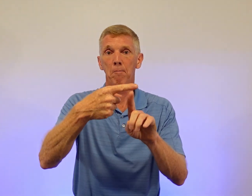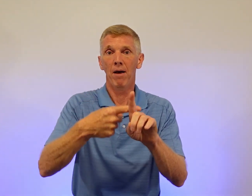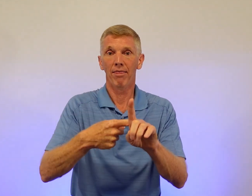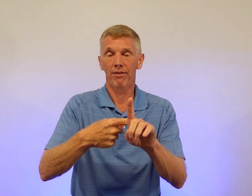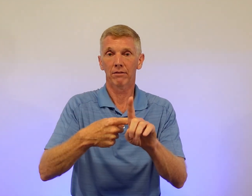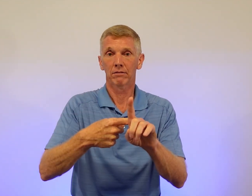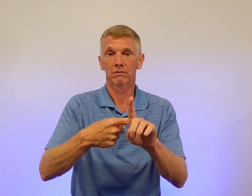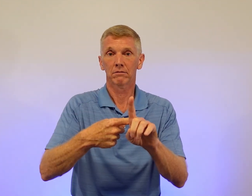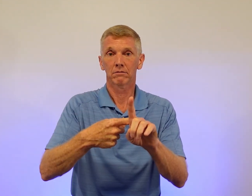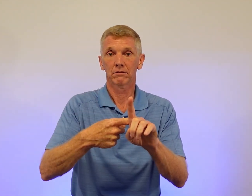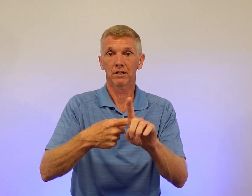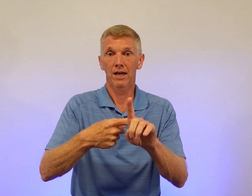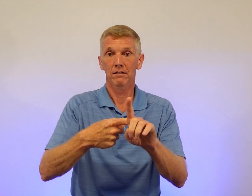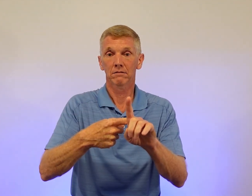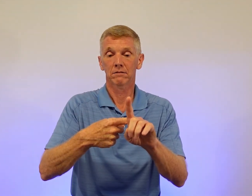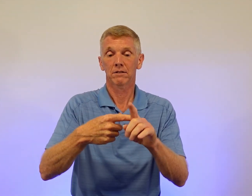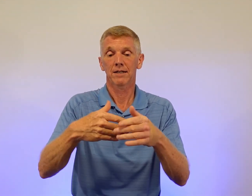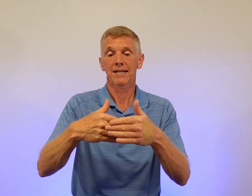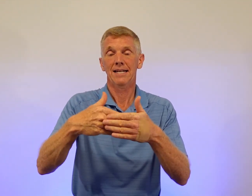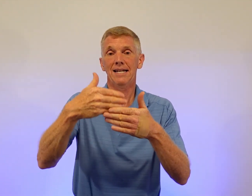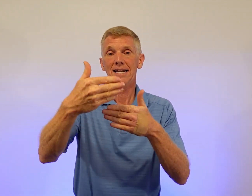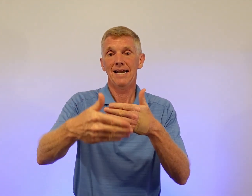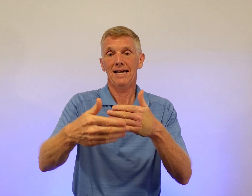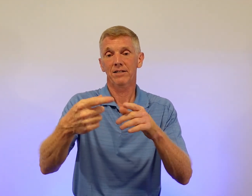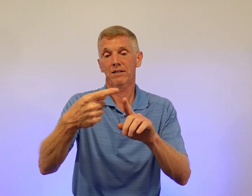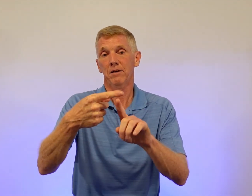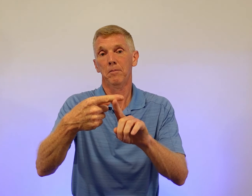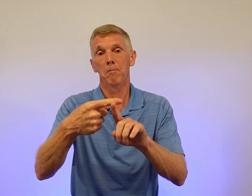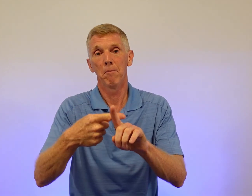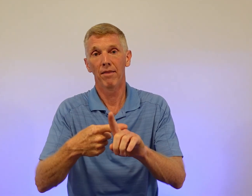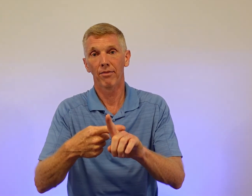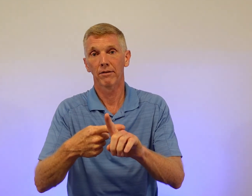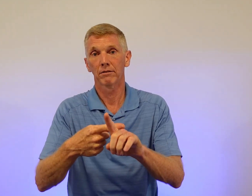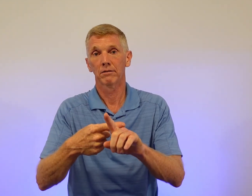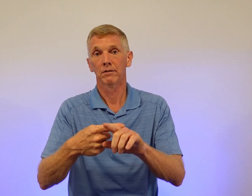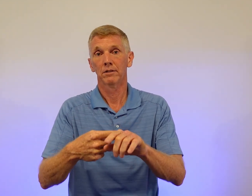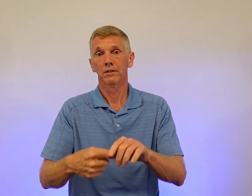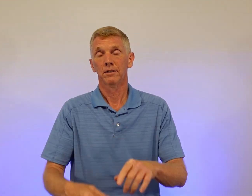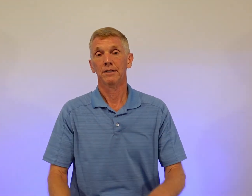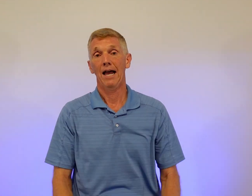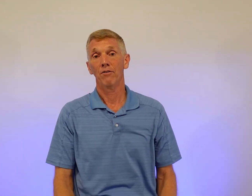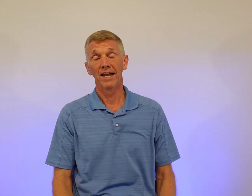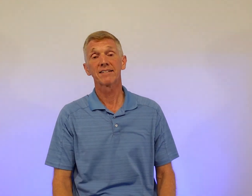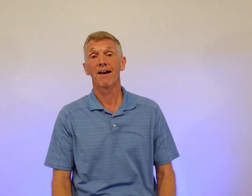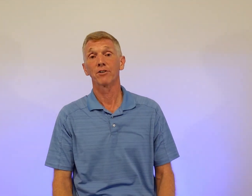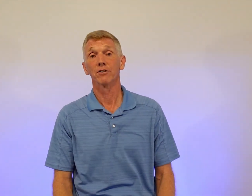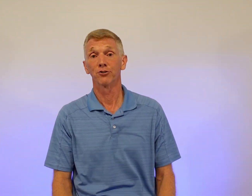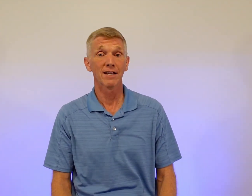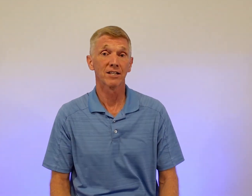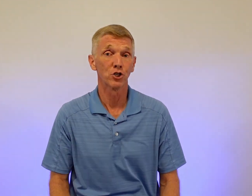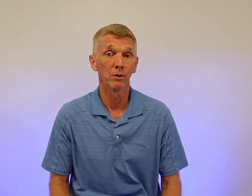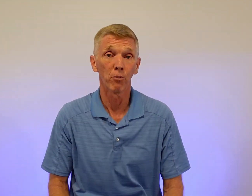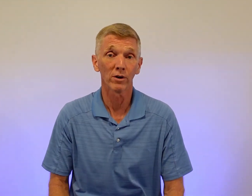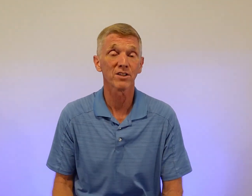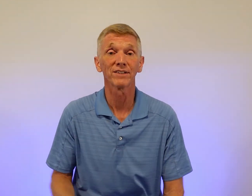month, okay? Next month. Now, the next thing after dress that's super important is the